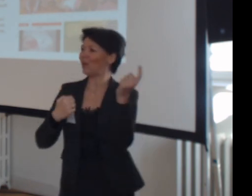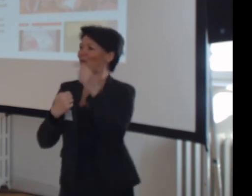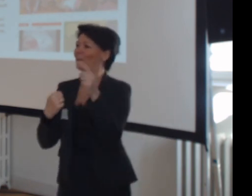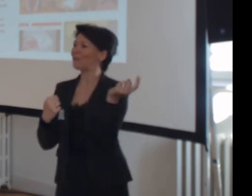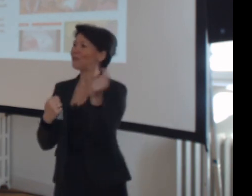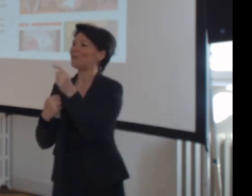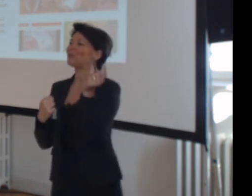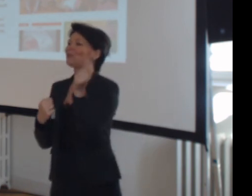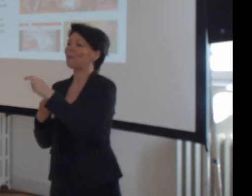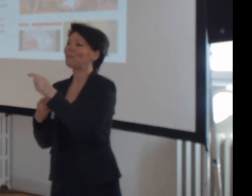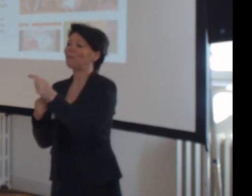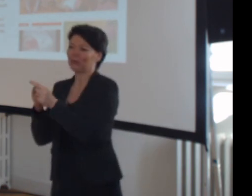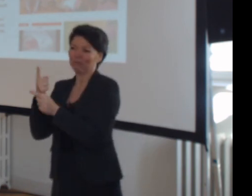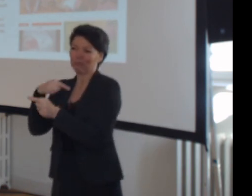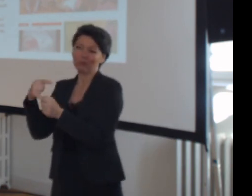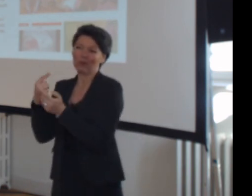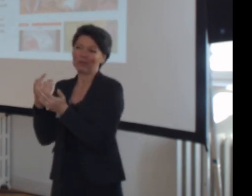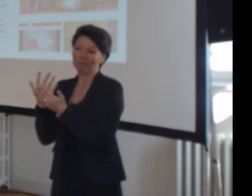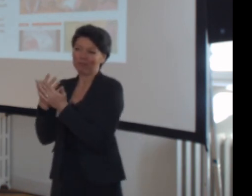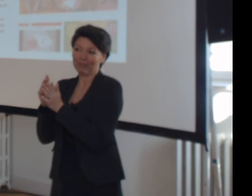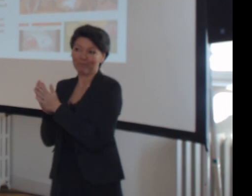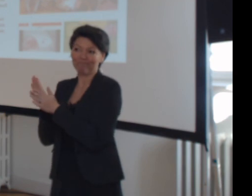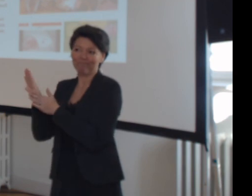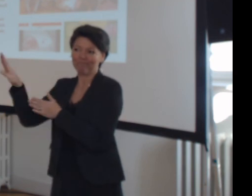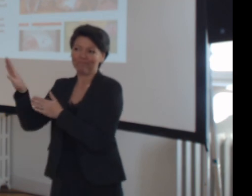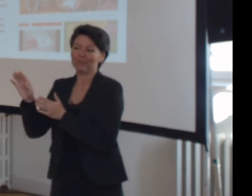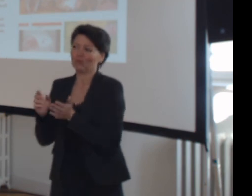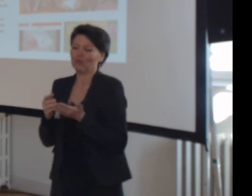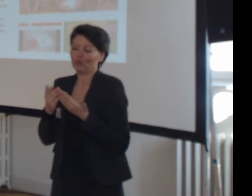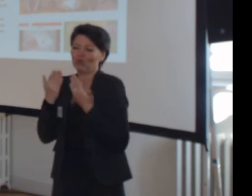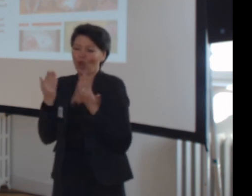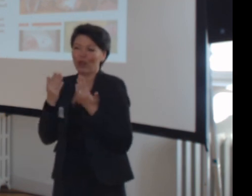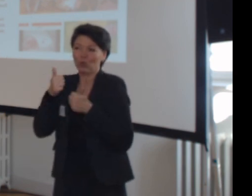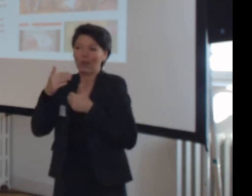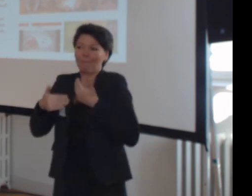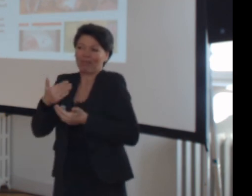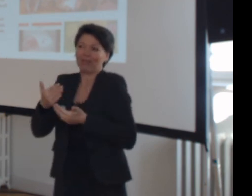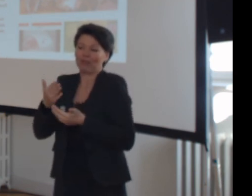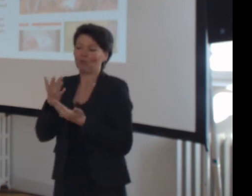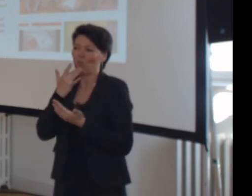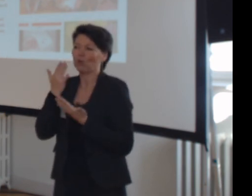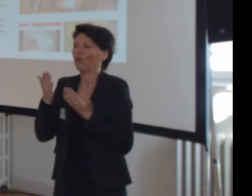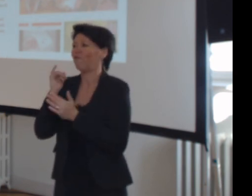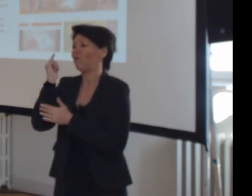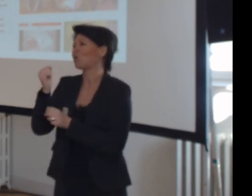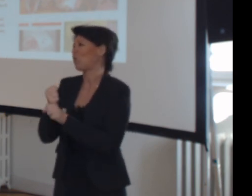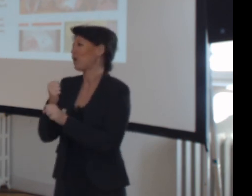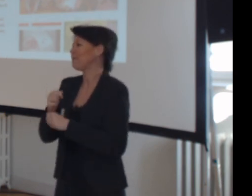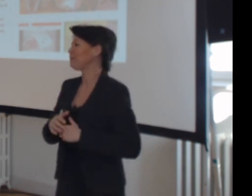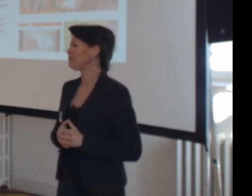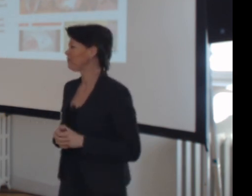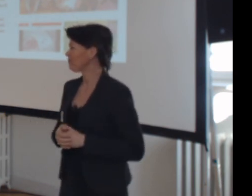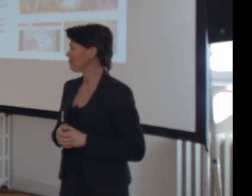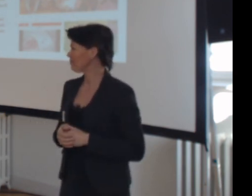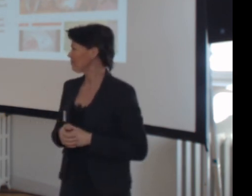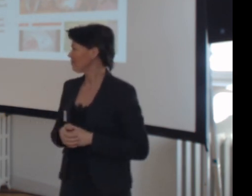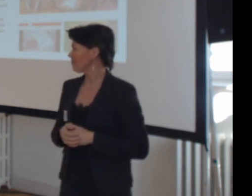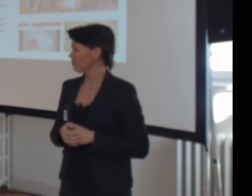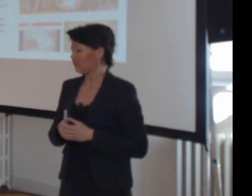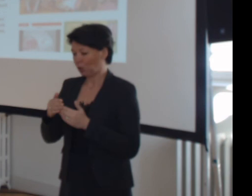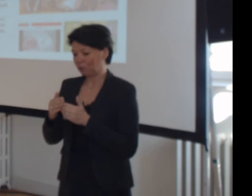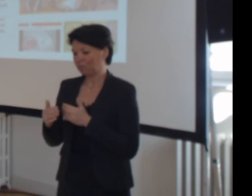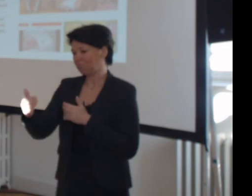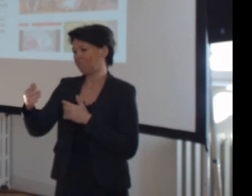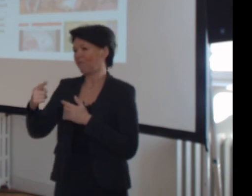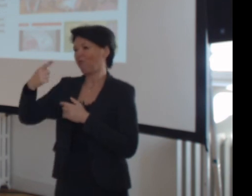this is clearly a way in which we will continue to work. So for the next years to